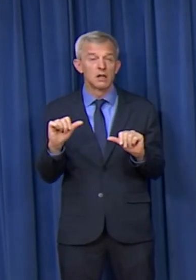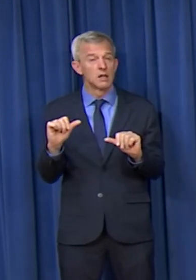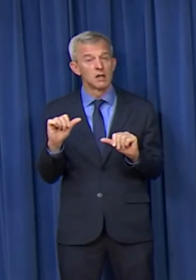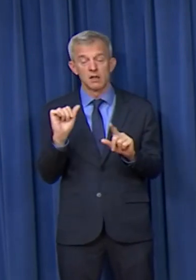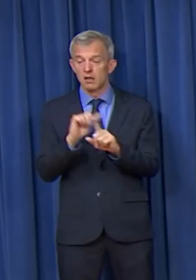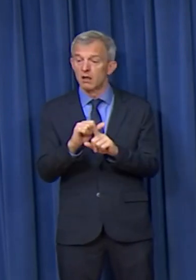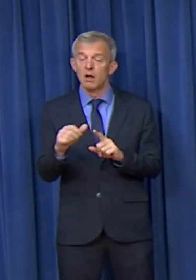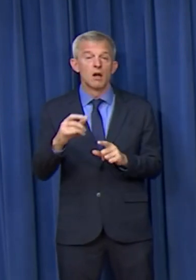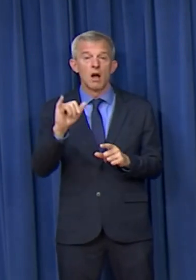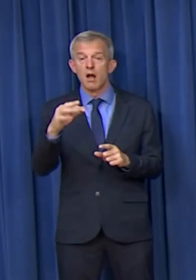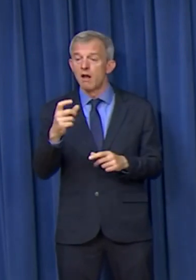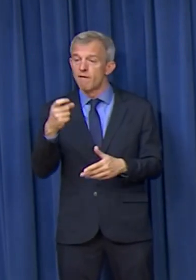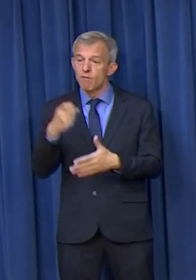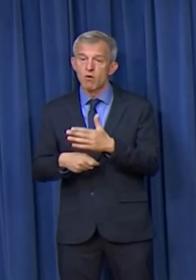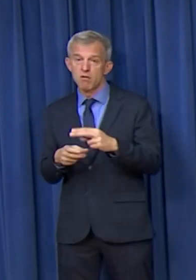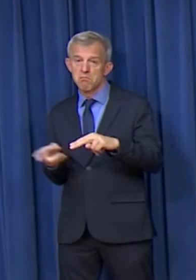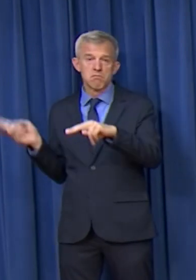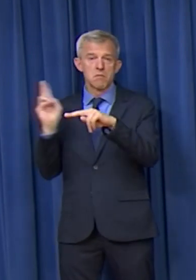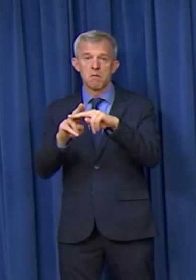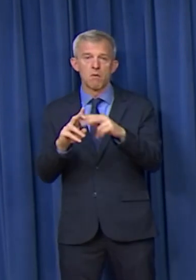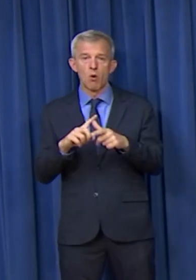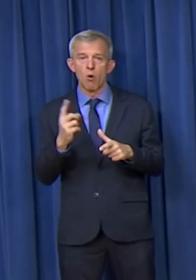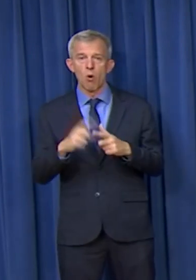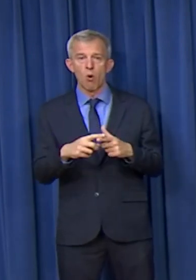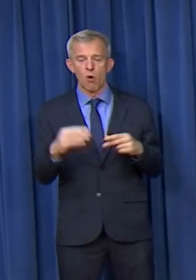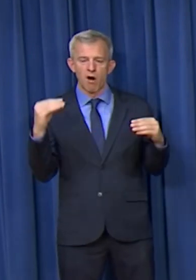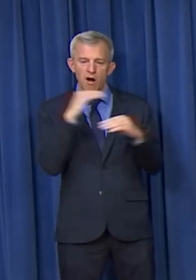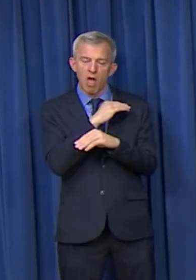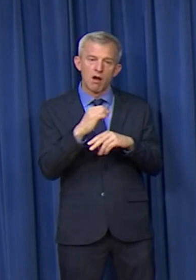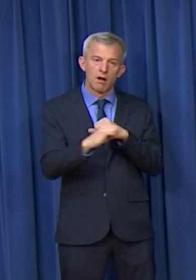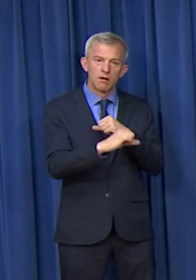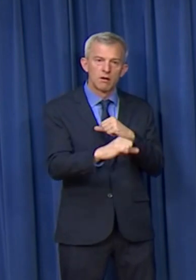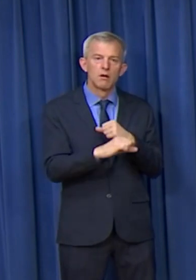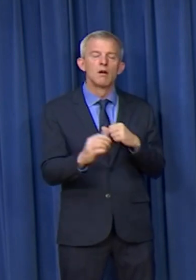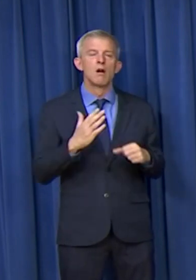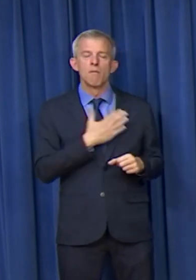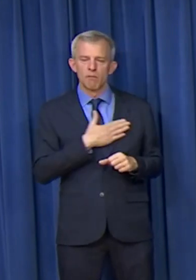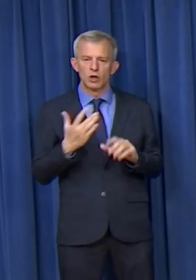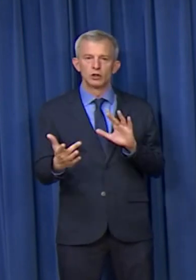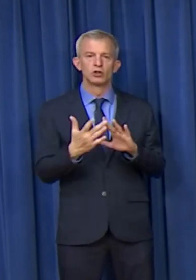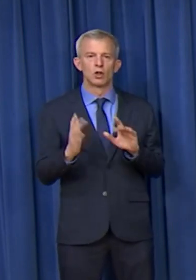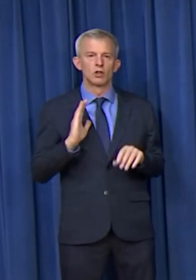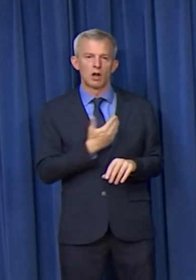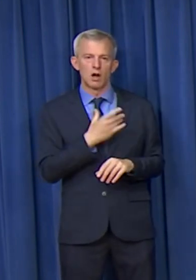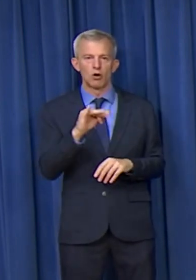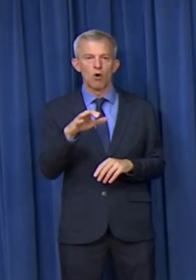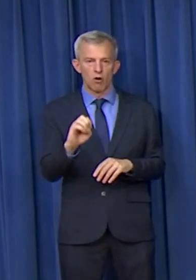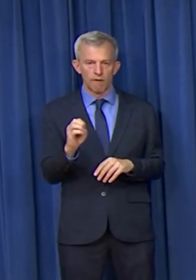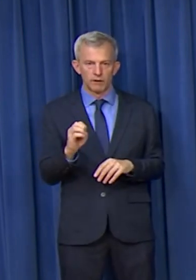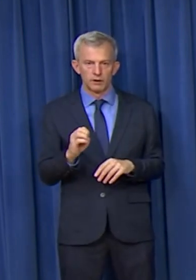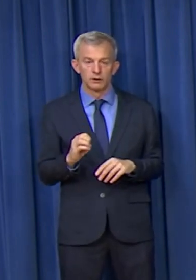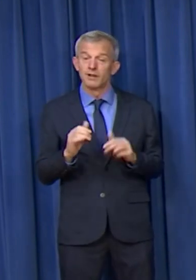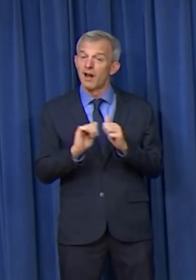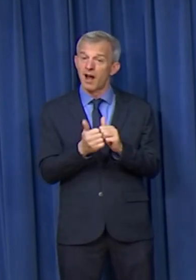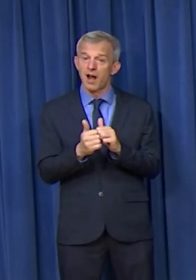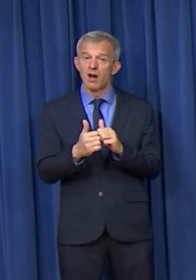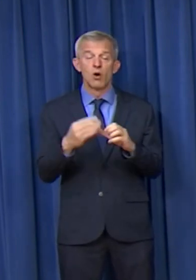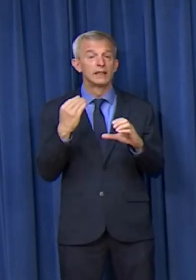or a misleading claim, please contact our office directly. You can contact us by